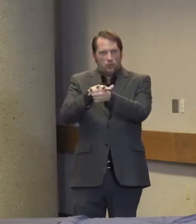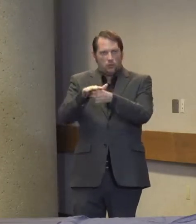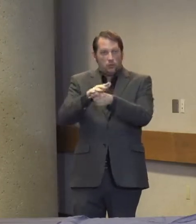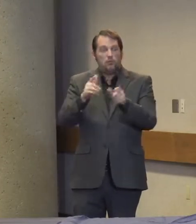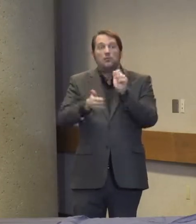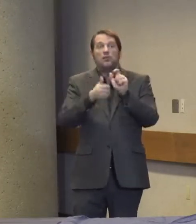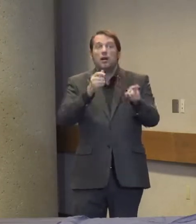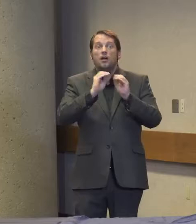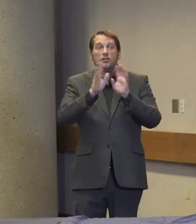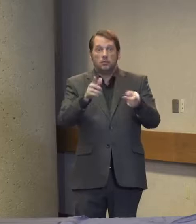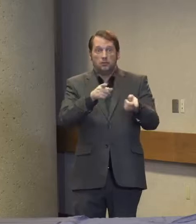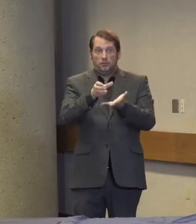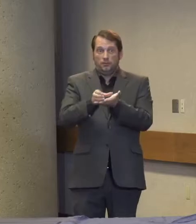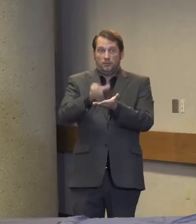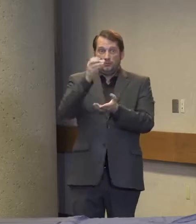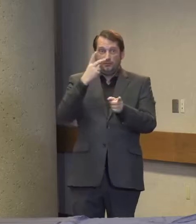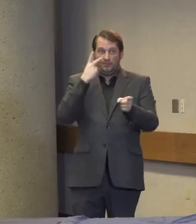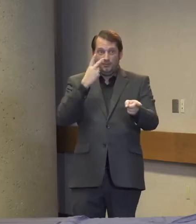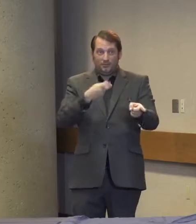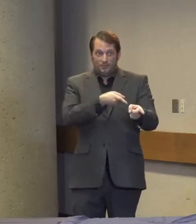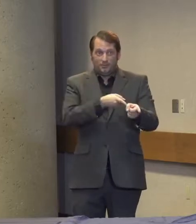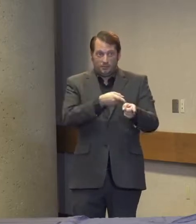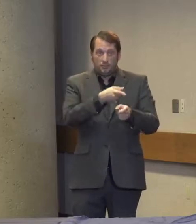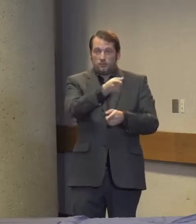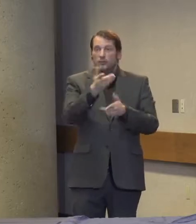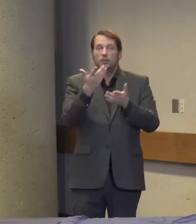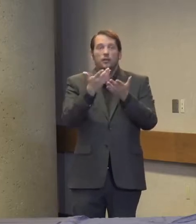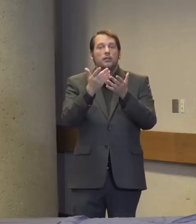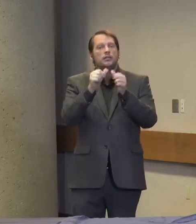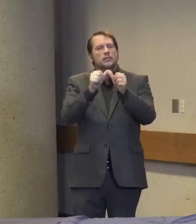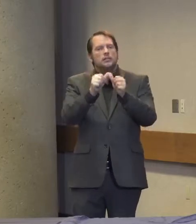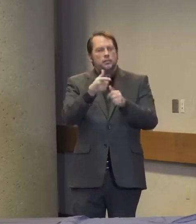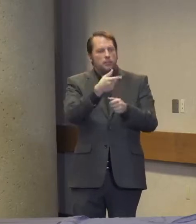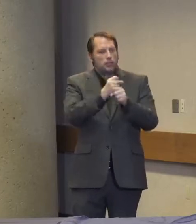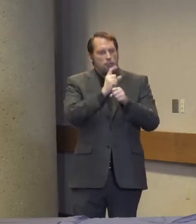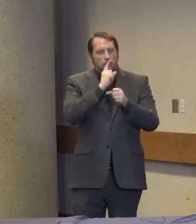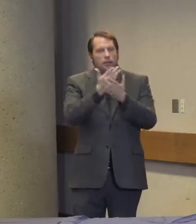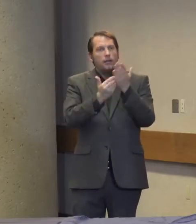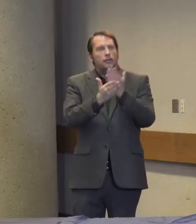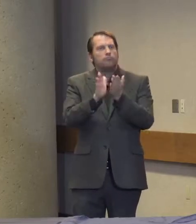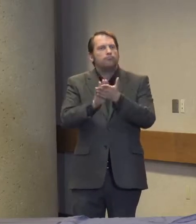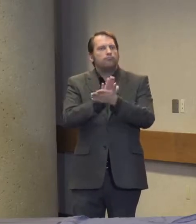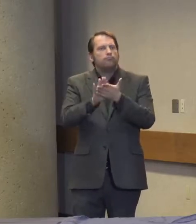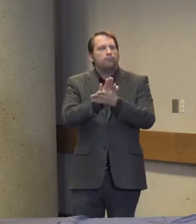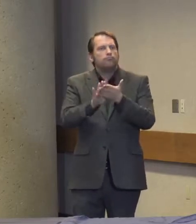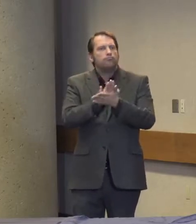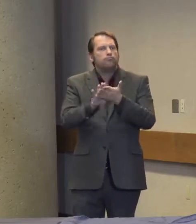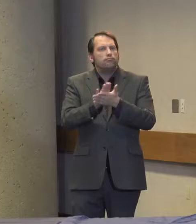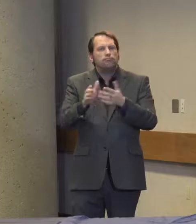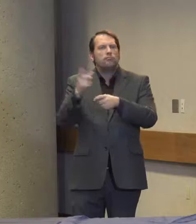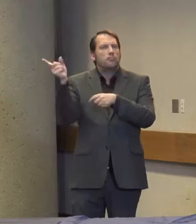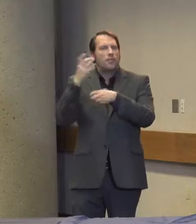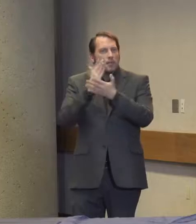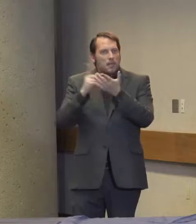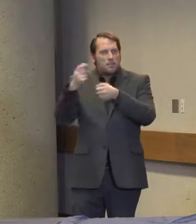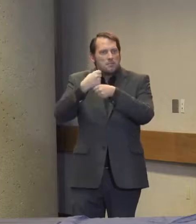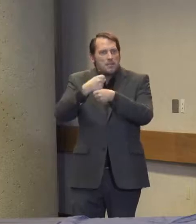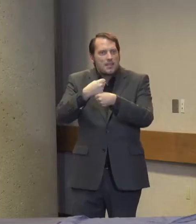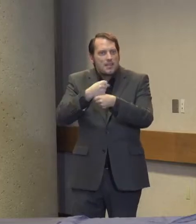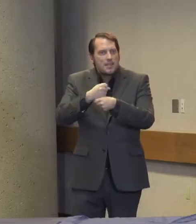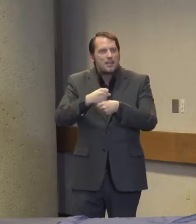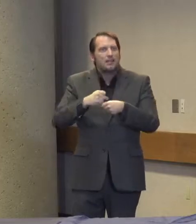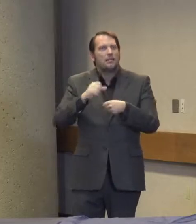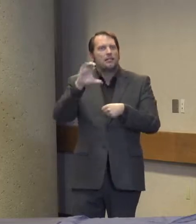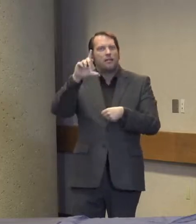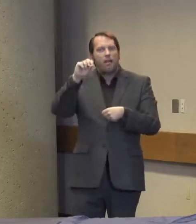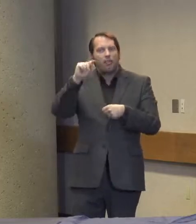we're working with two local companies that produce cloth and actually can help us produce masks. And so we're working collectively across the